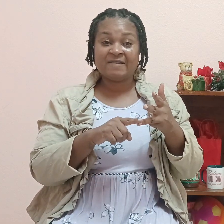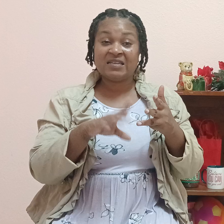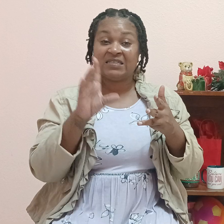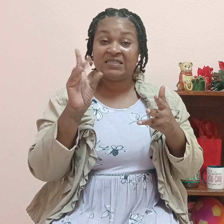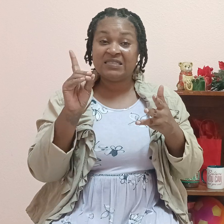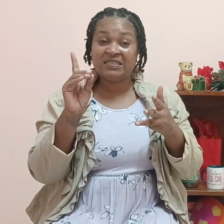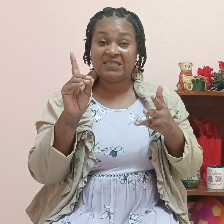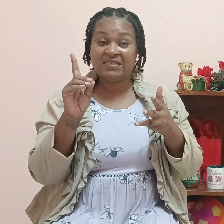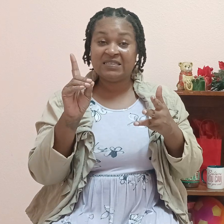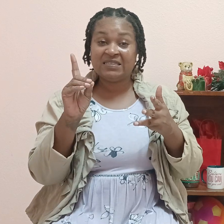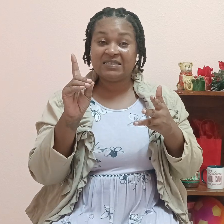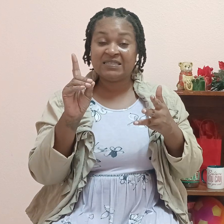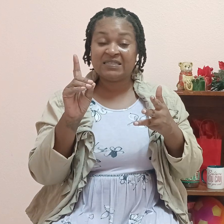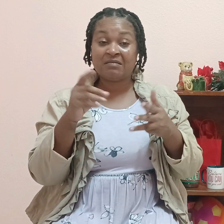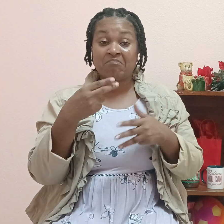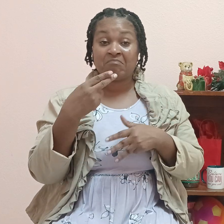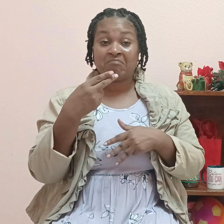D, hibiscus.